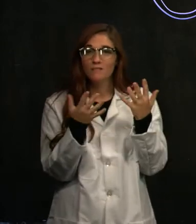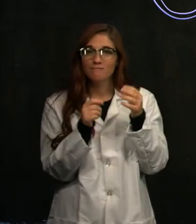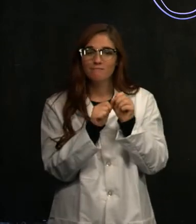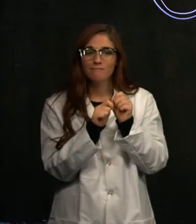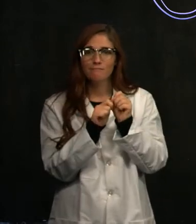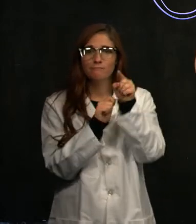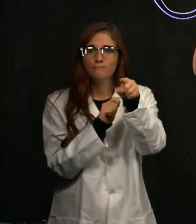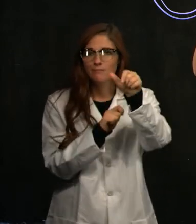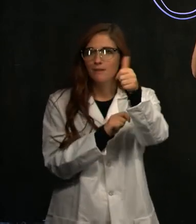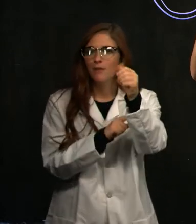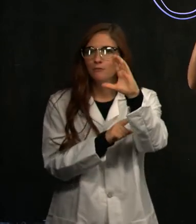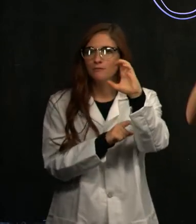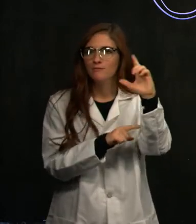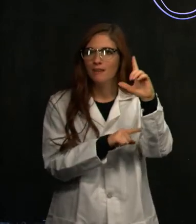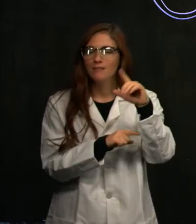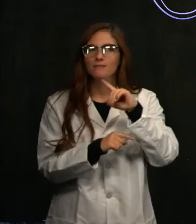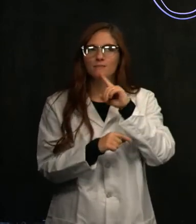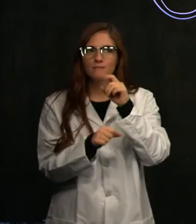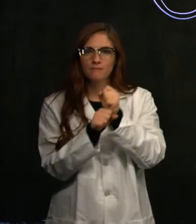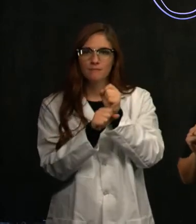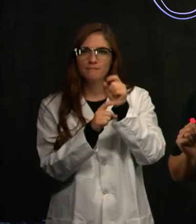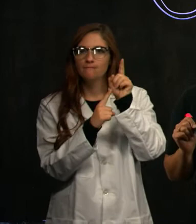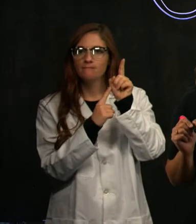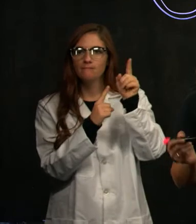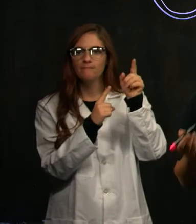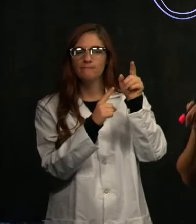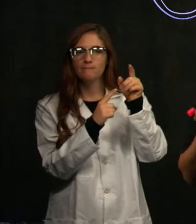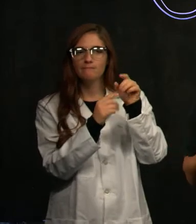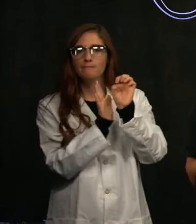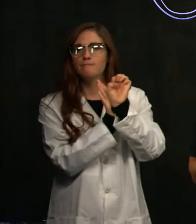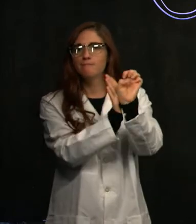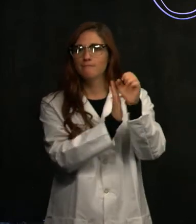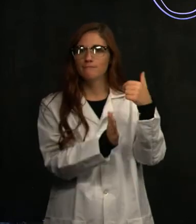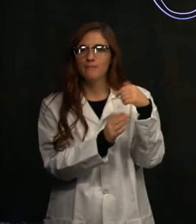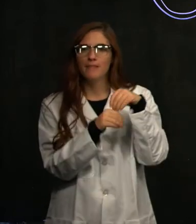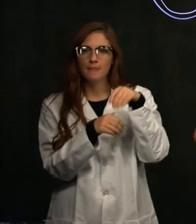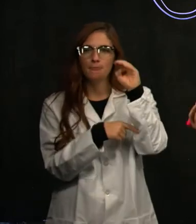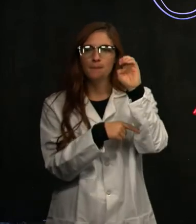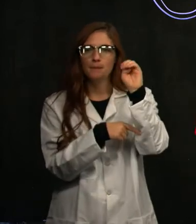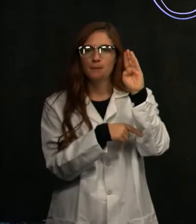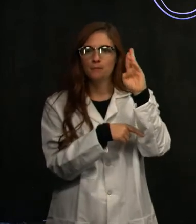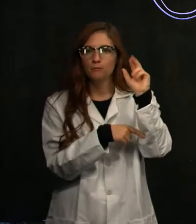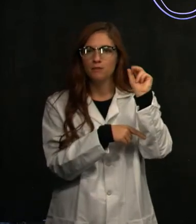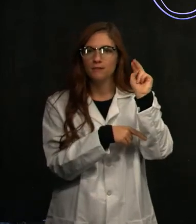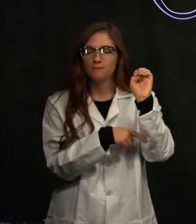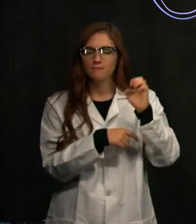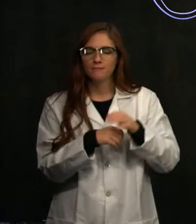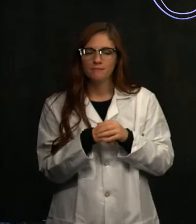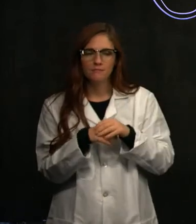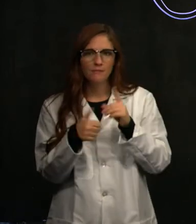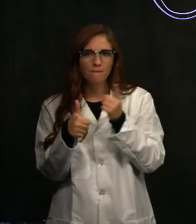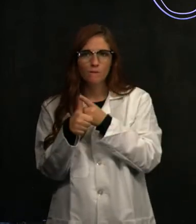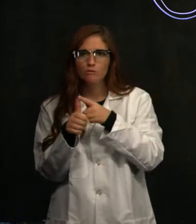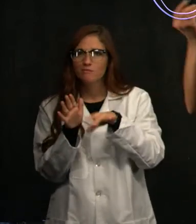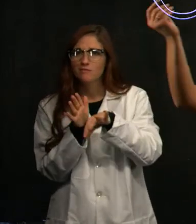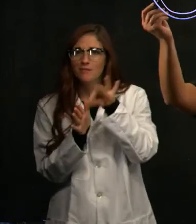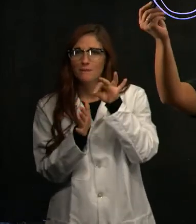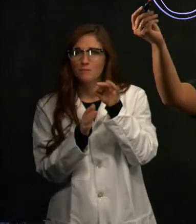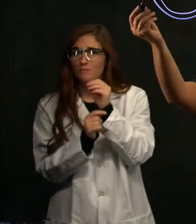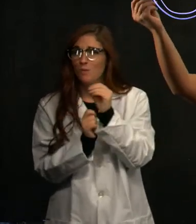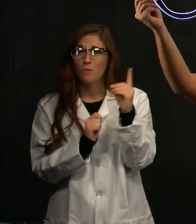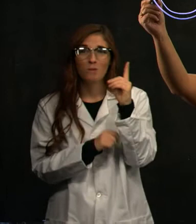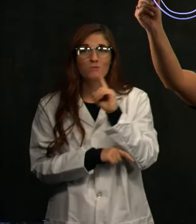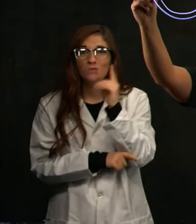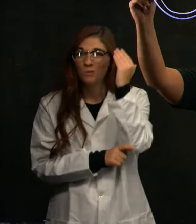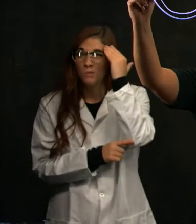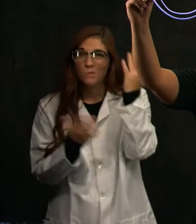specific markers in the membrane. Now, when these were first found, nobody knew what they were. And